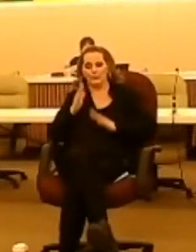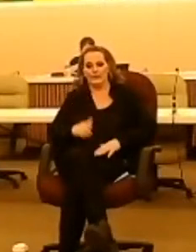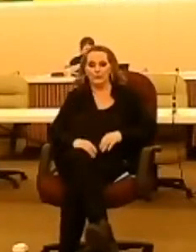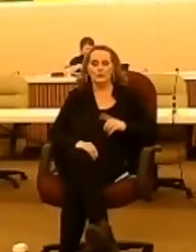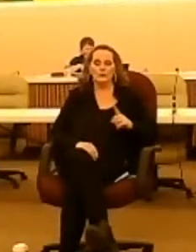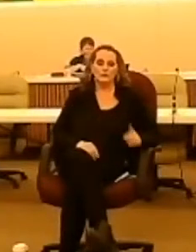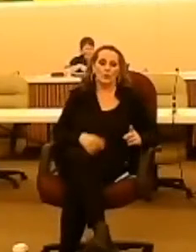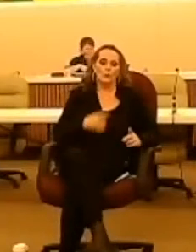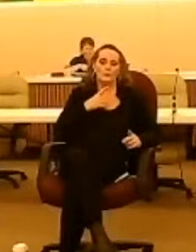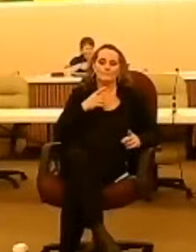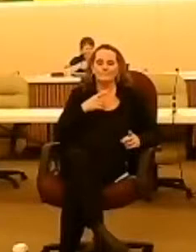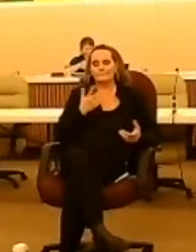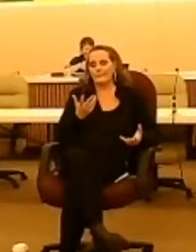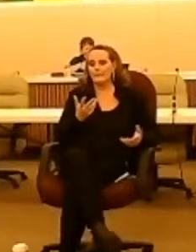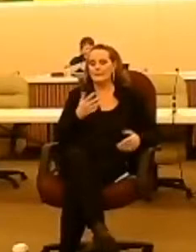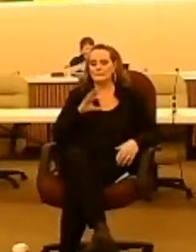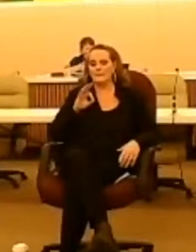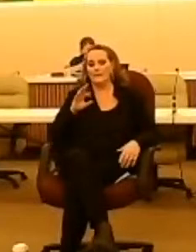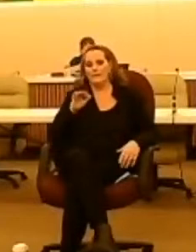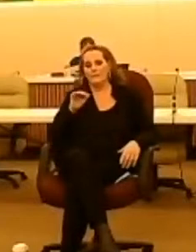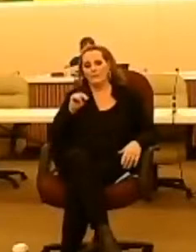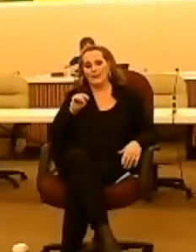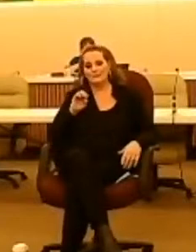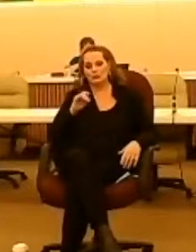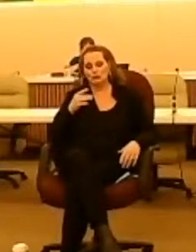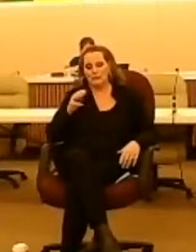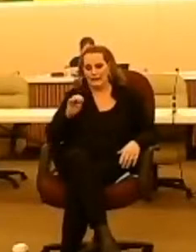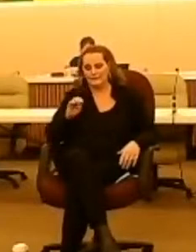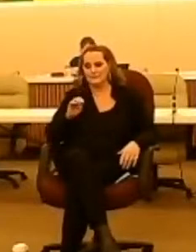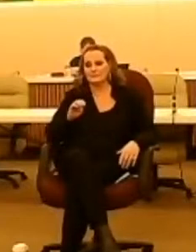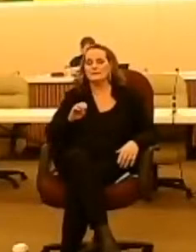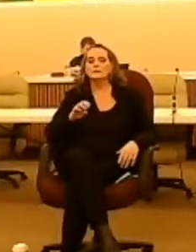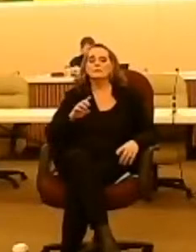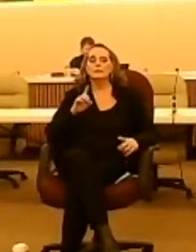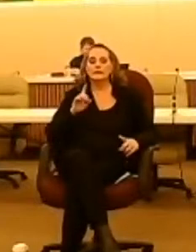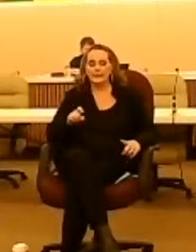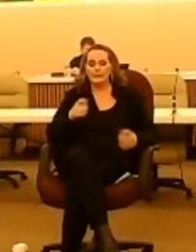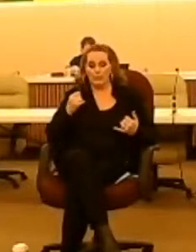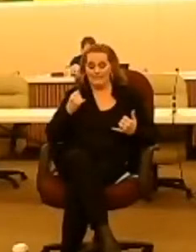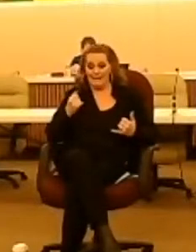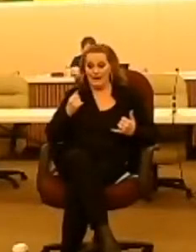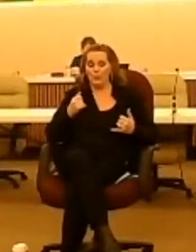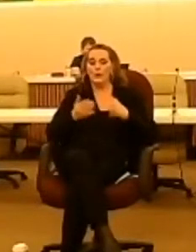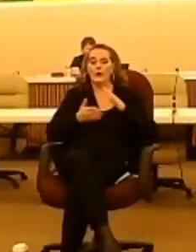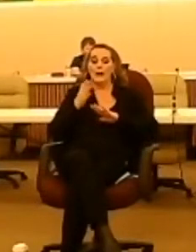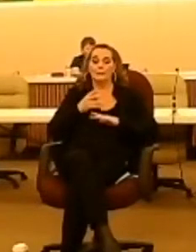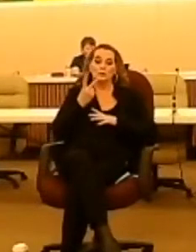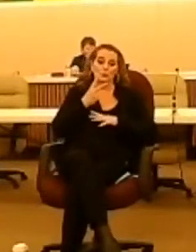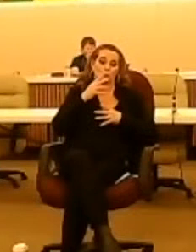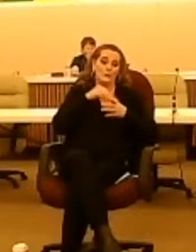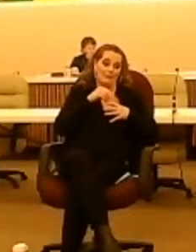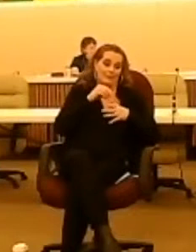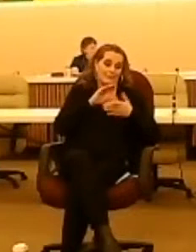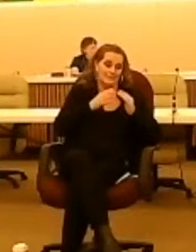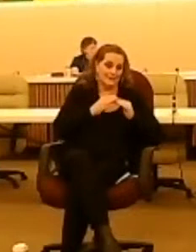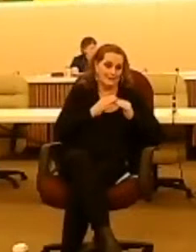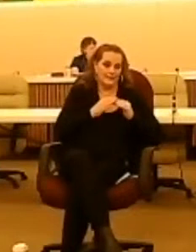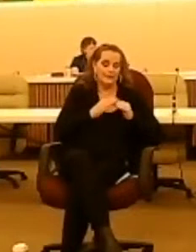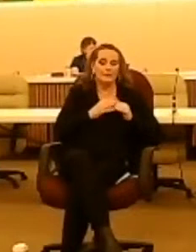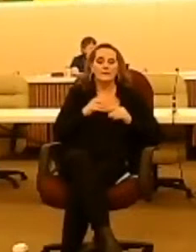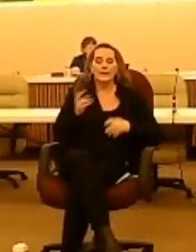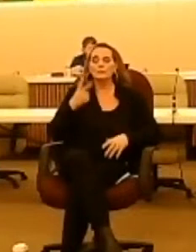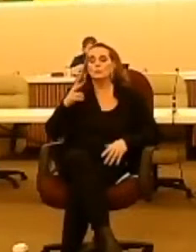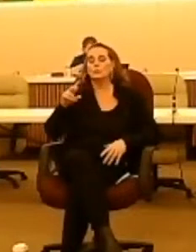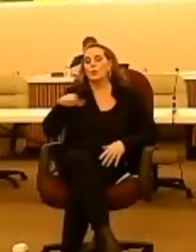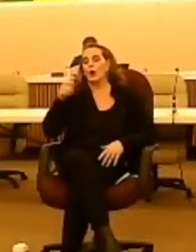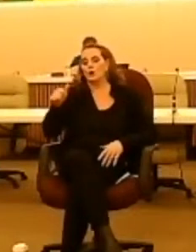the franchise operator, he currently operates 2 in the city, 2 other gas stations in the